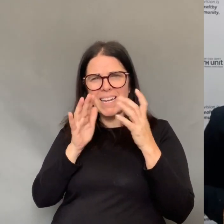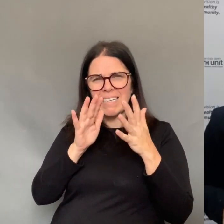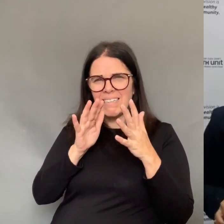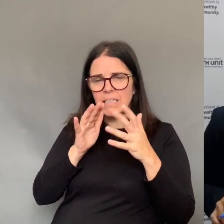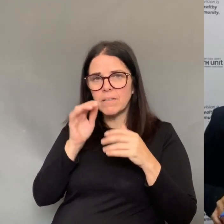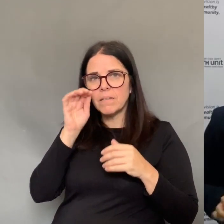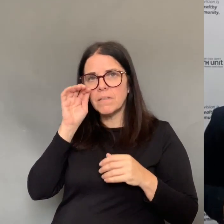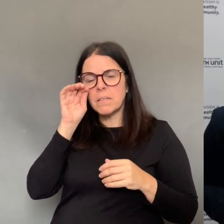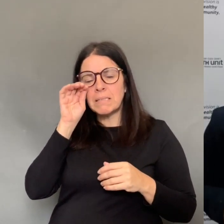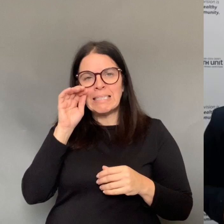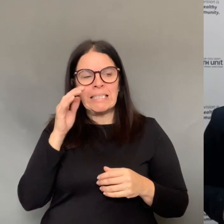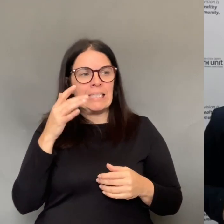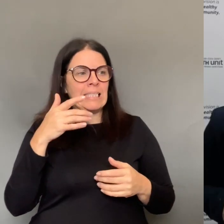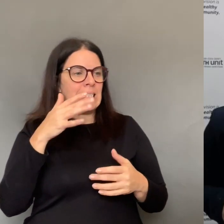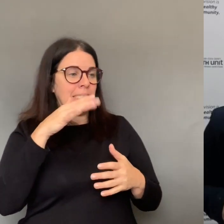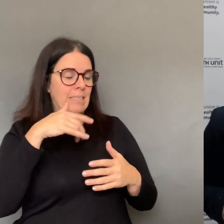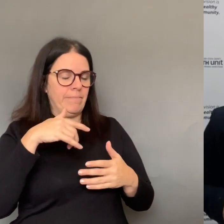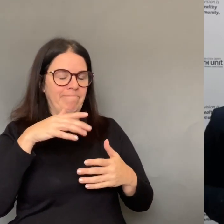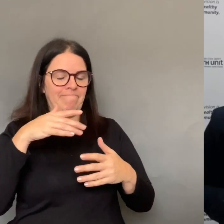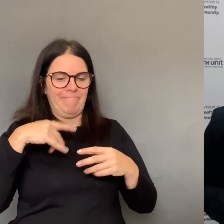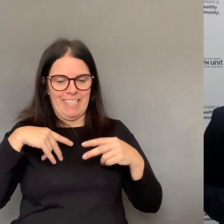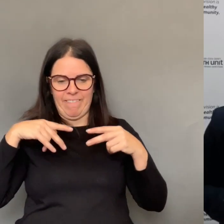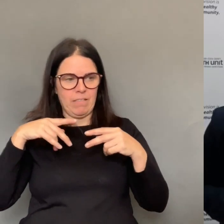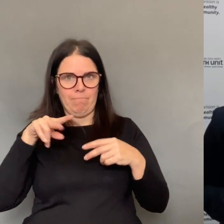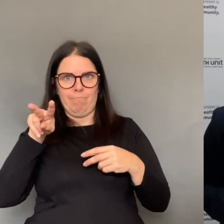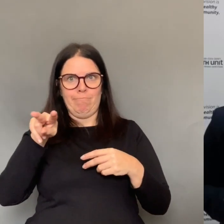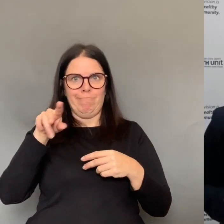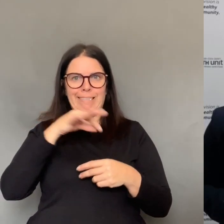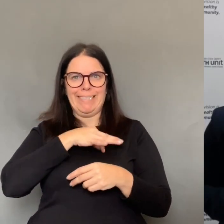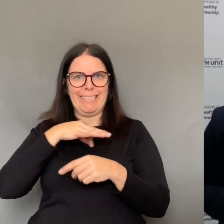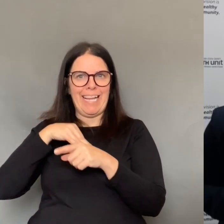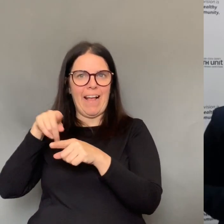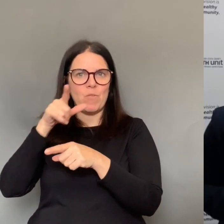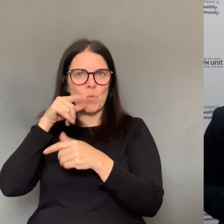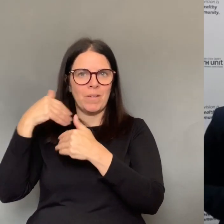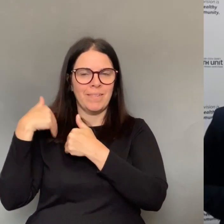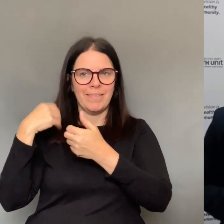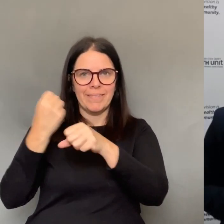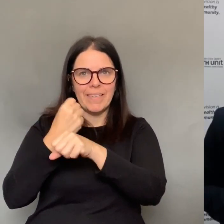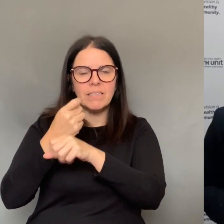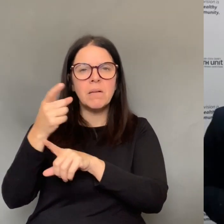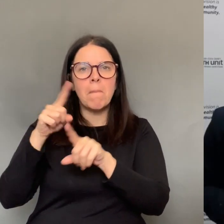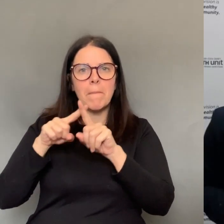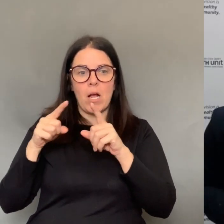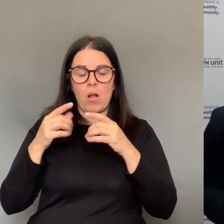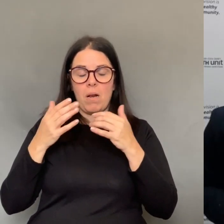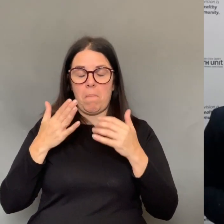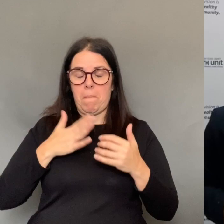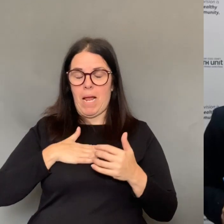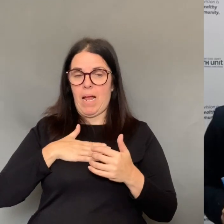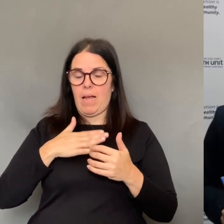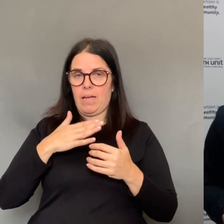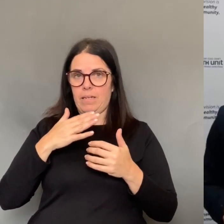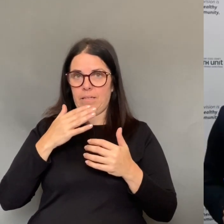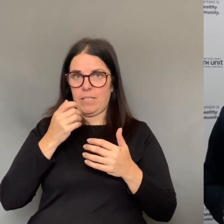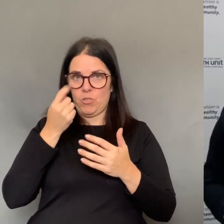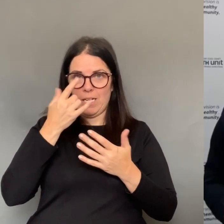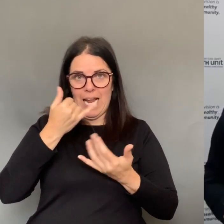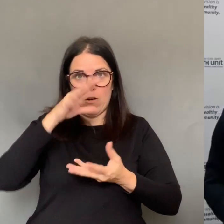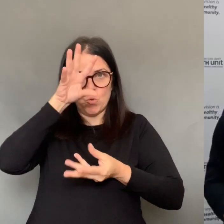Okay, but all 3 of the most recent ones were long-term care? A long-term care home or retirement home, yes.